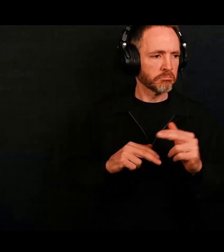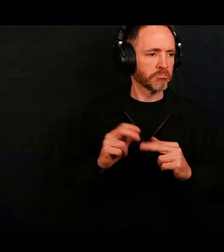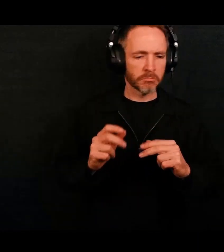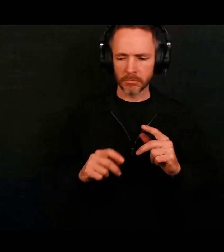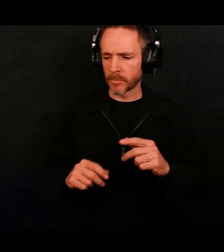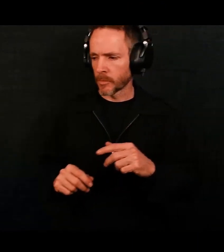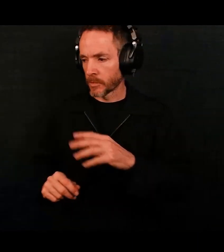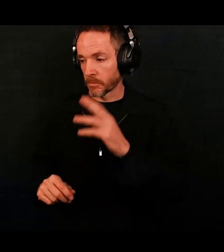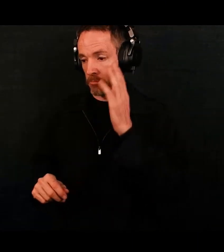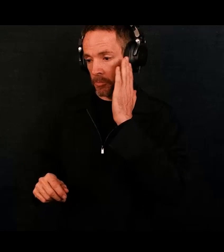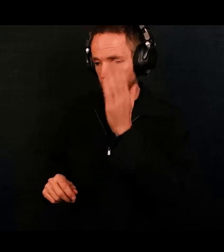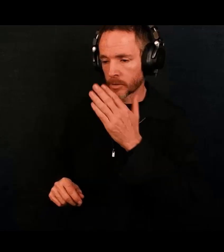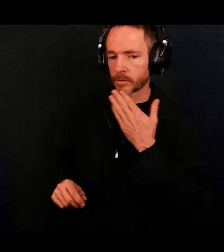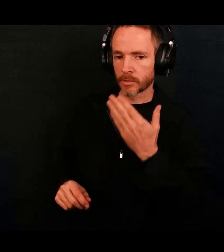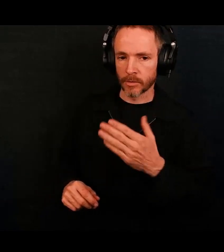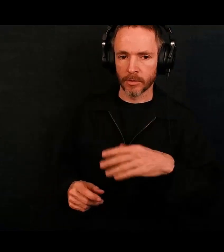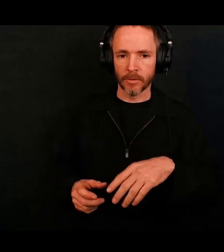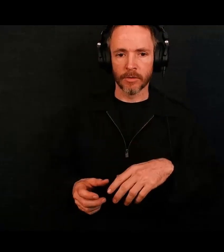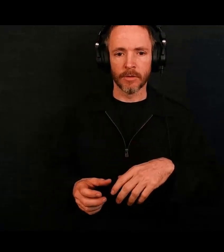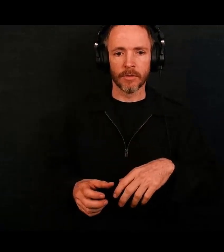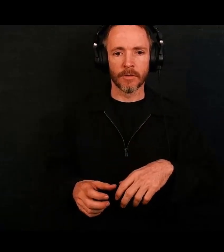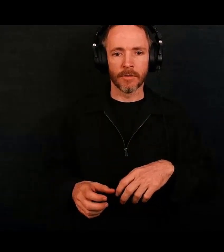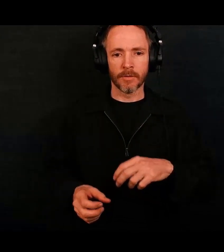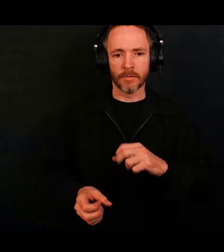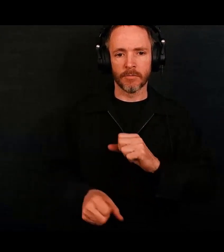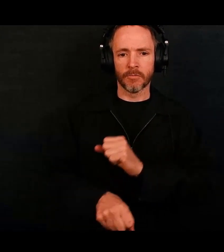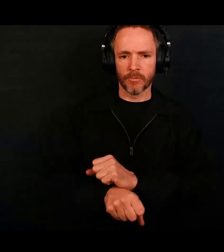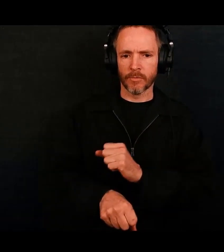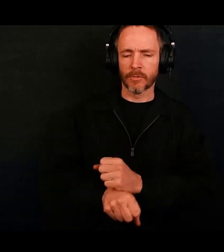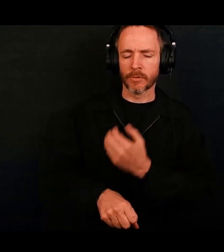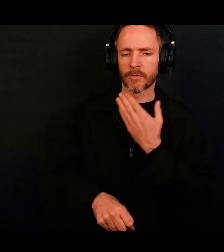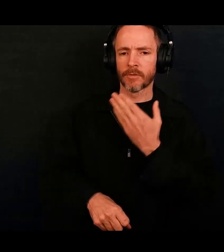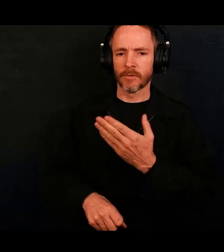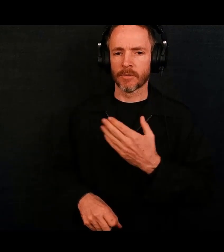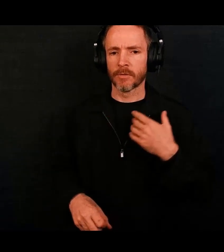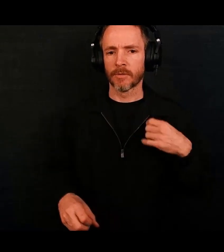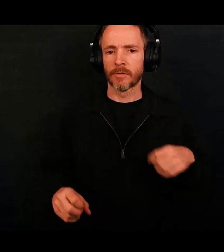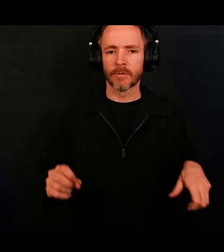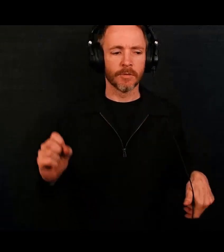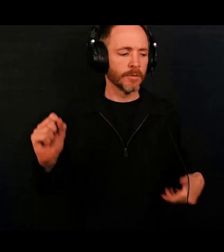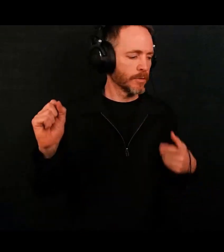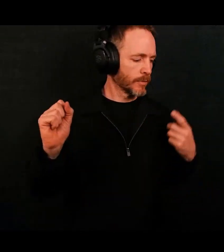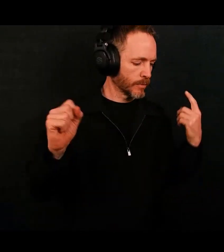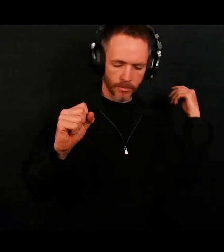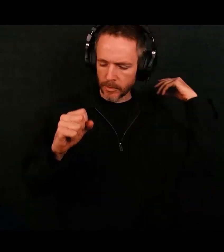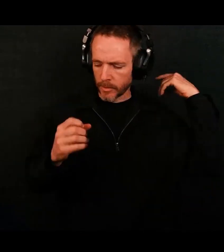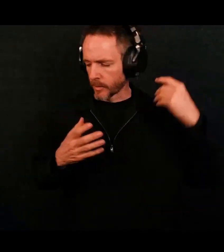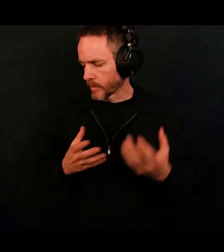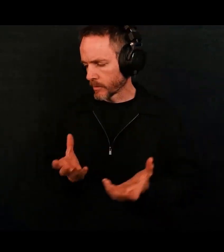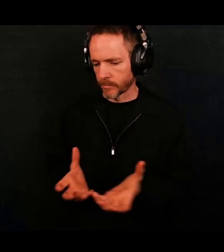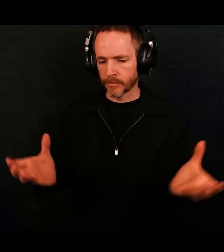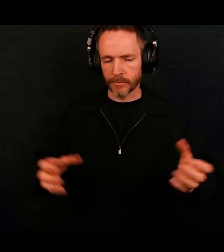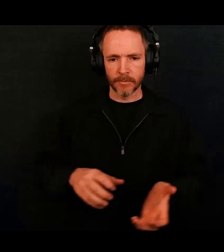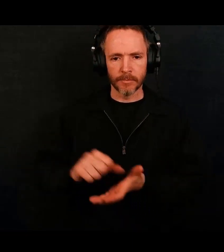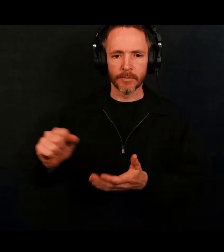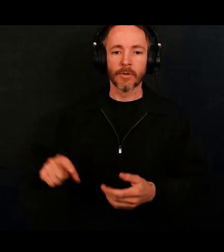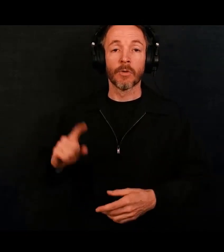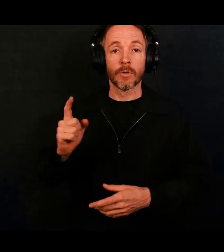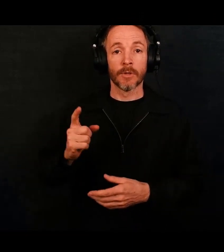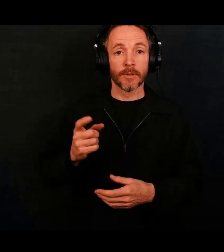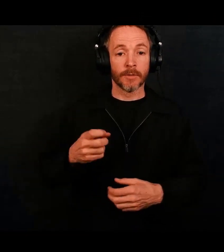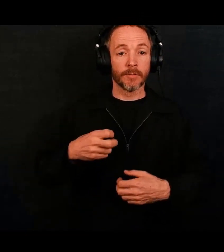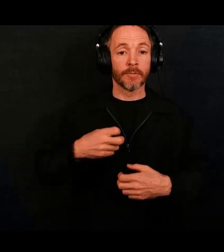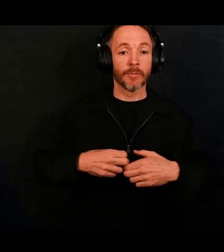It functions pretty coolly. Oh yeah, they're taking off. One thing that's a problem